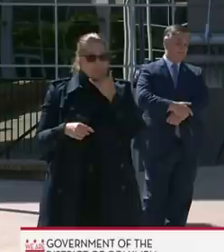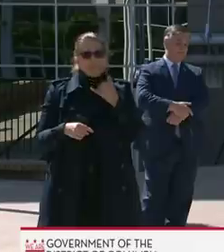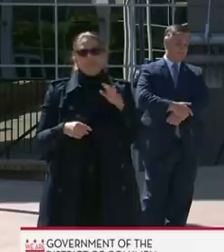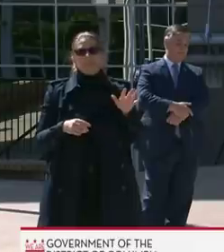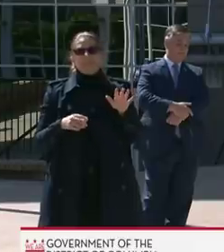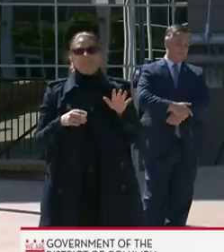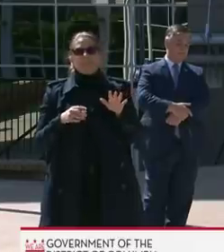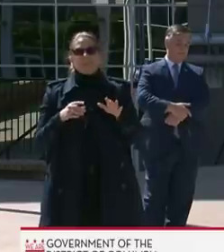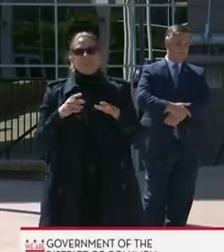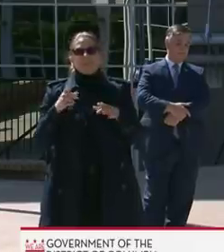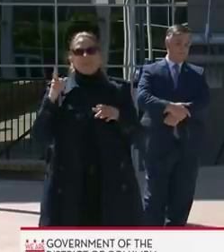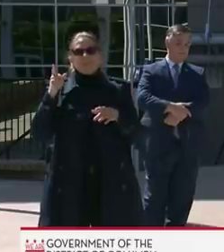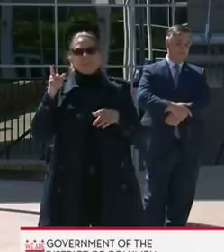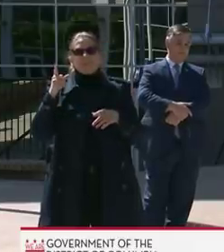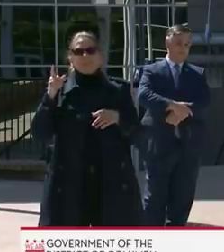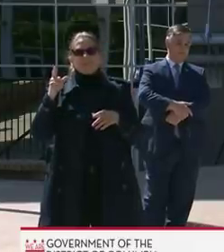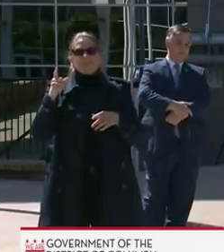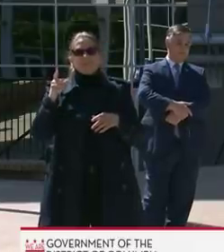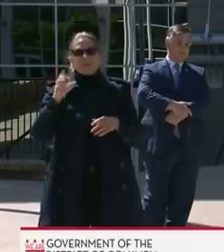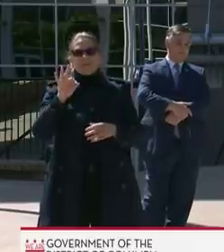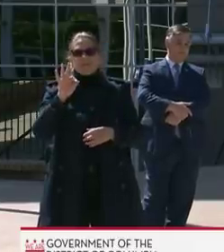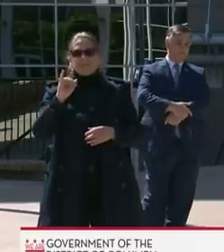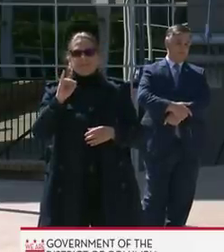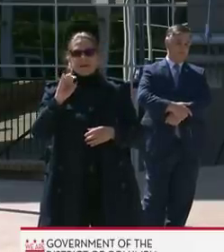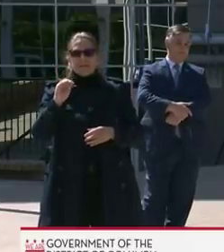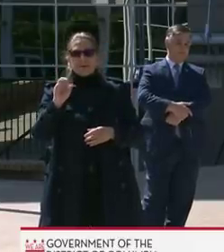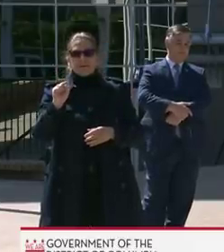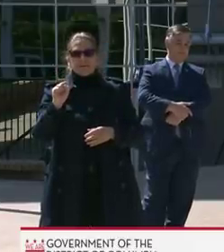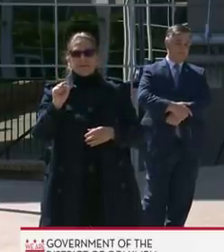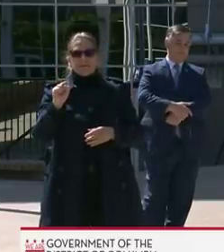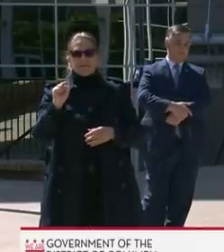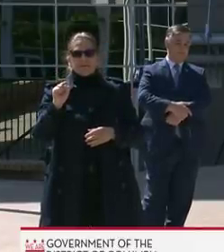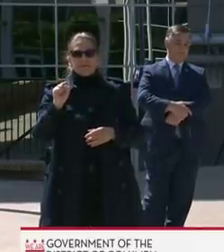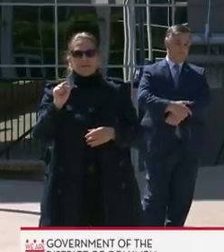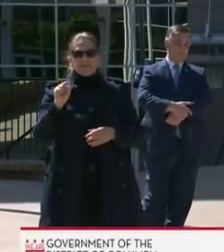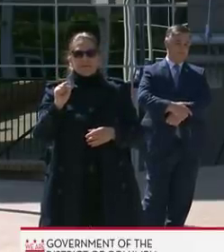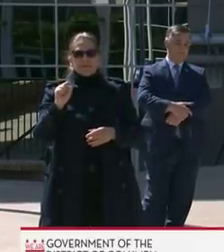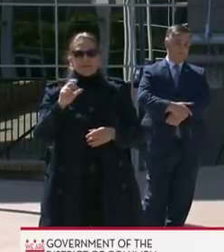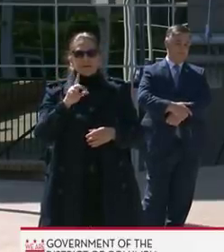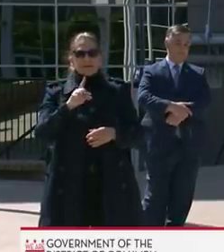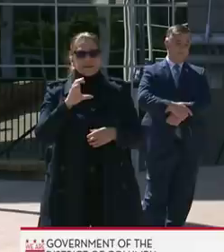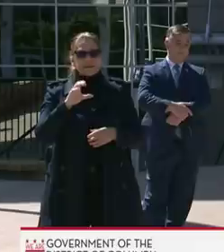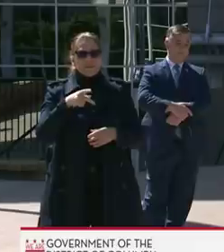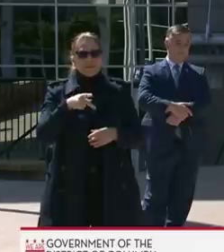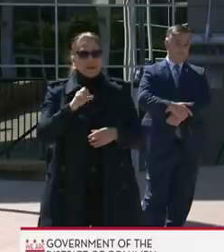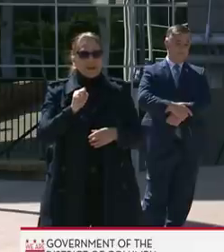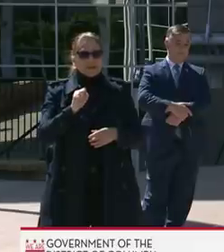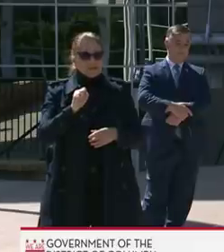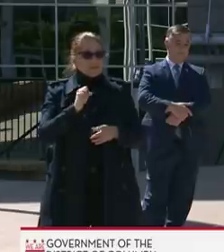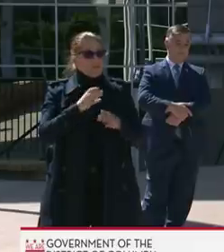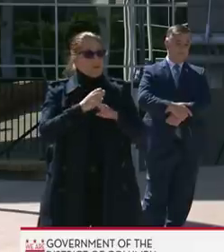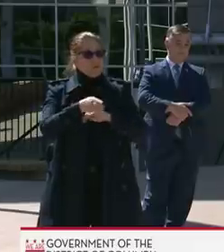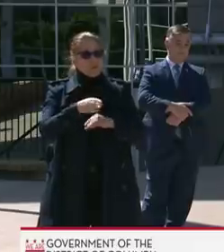FEMS. DCPS is just over $1 billion, so $600 million represents